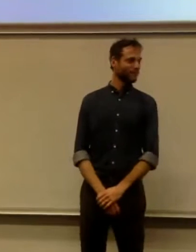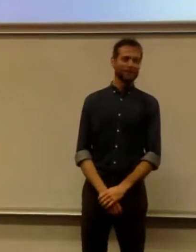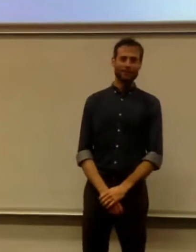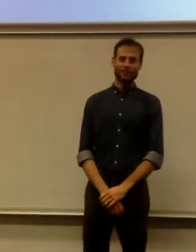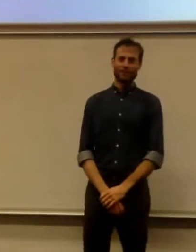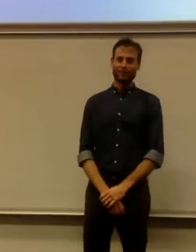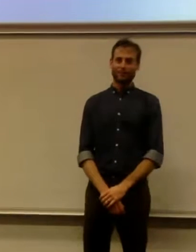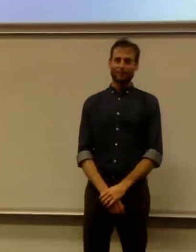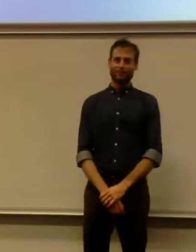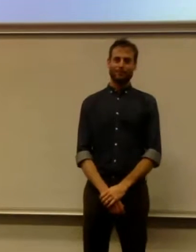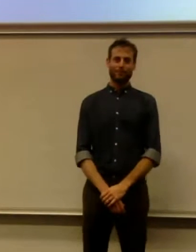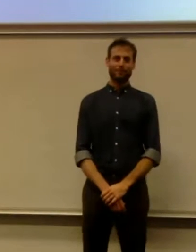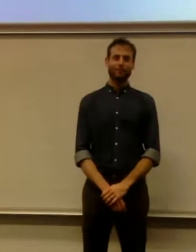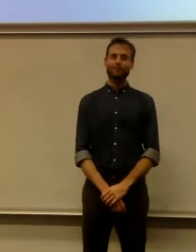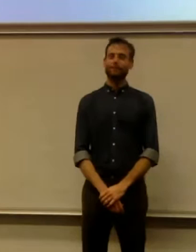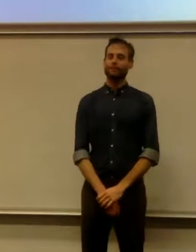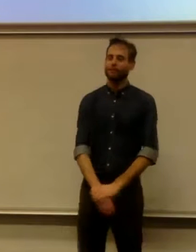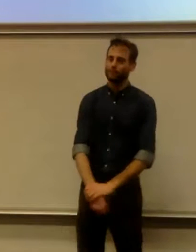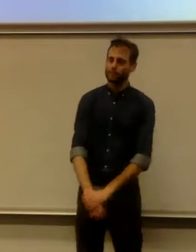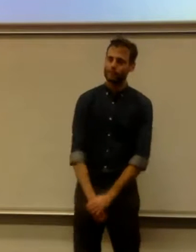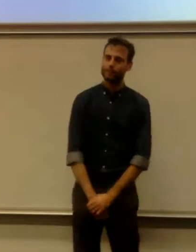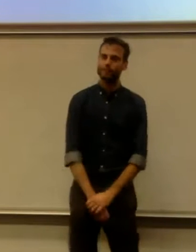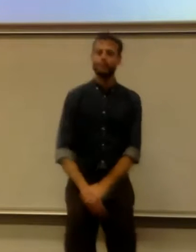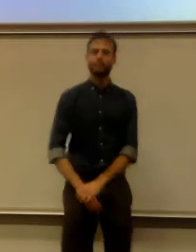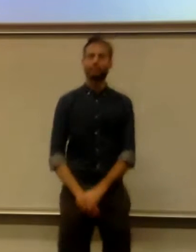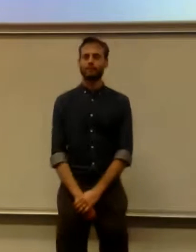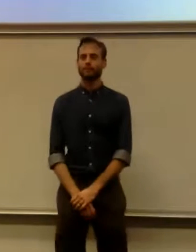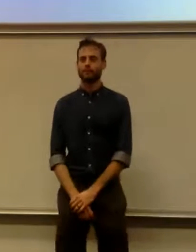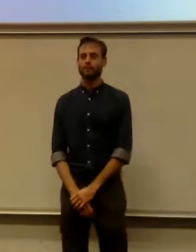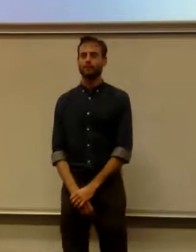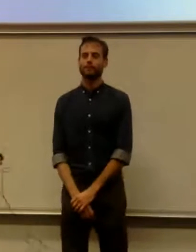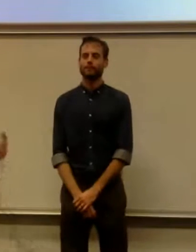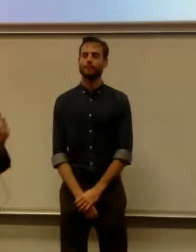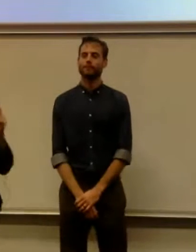No, it's been done. Have you done it?